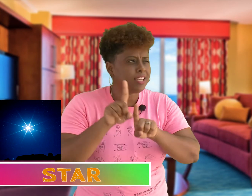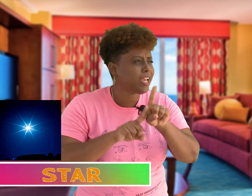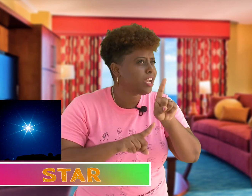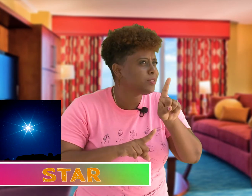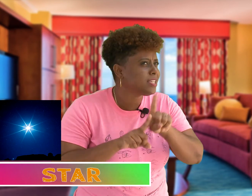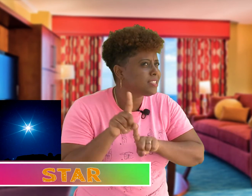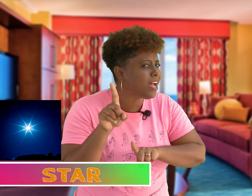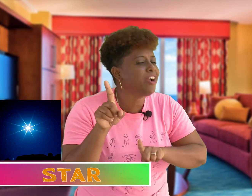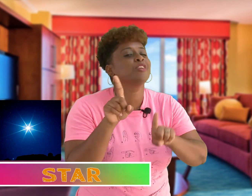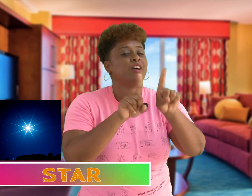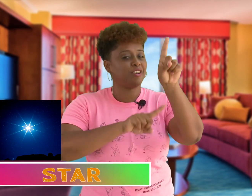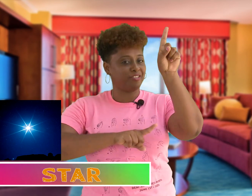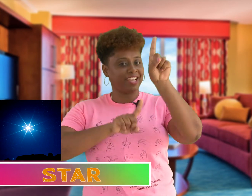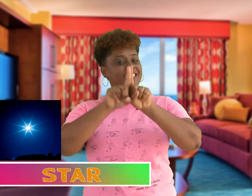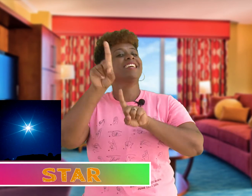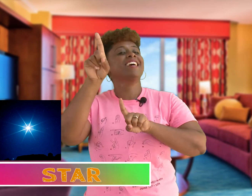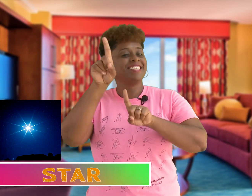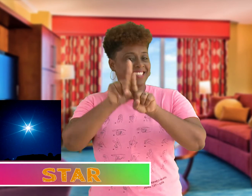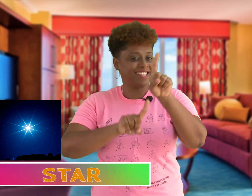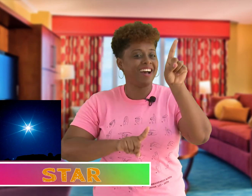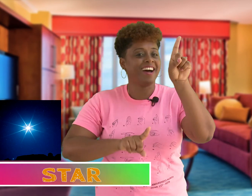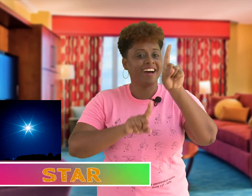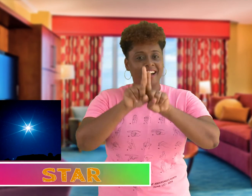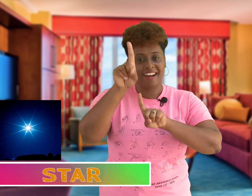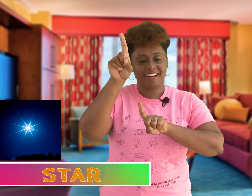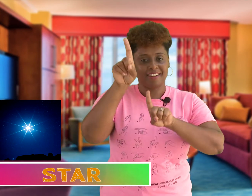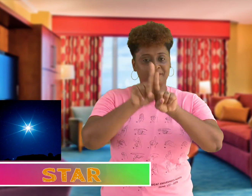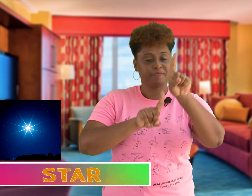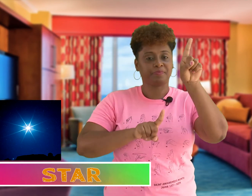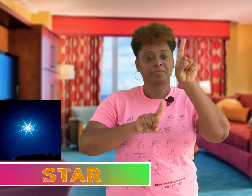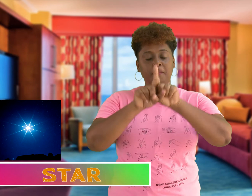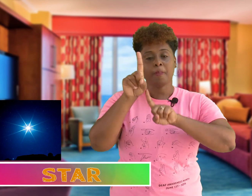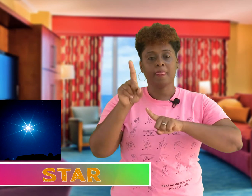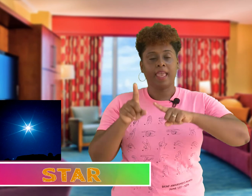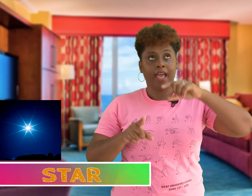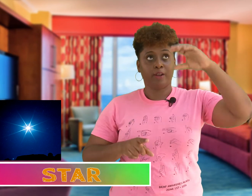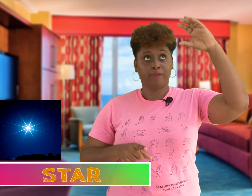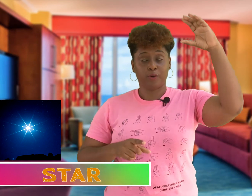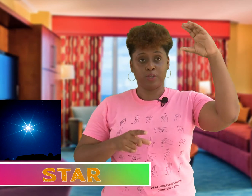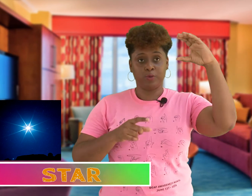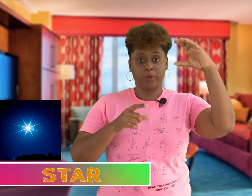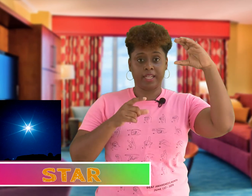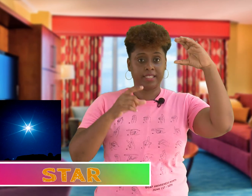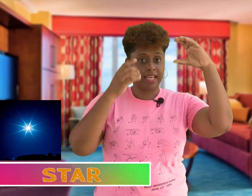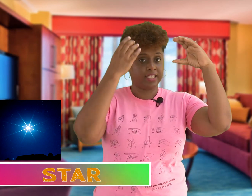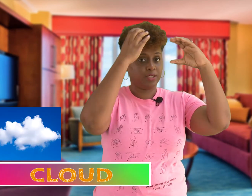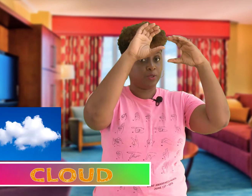Did I hear you say star? You are correct. Star. And of course, we went next